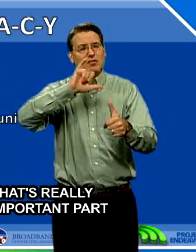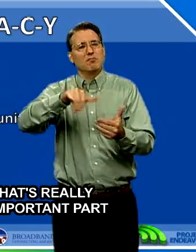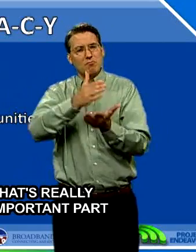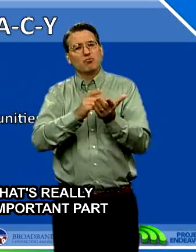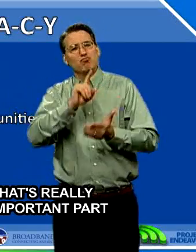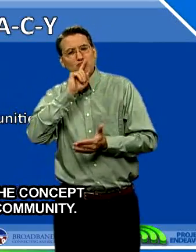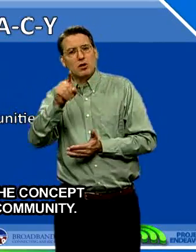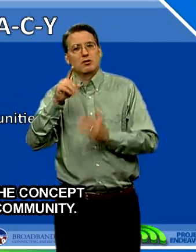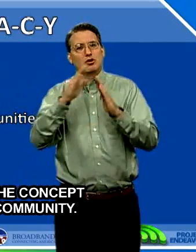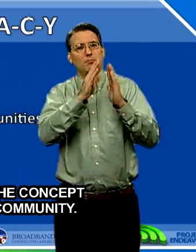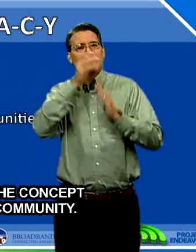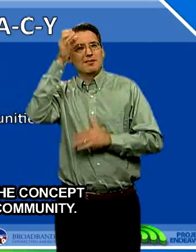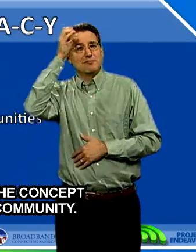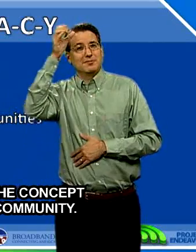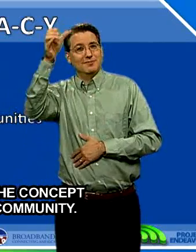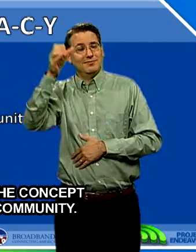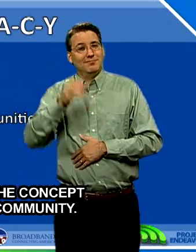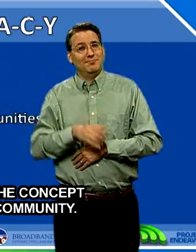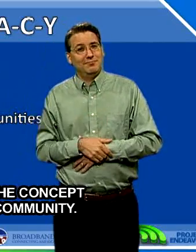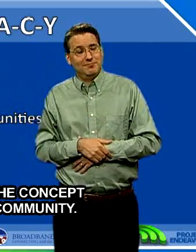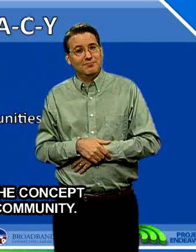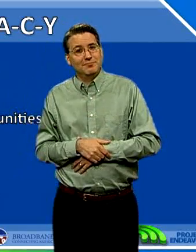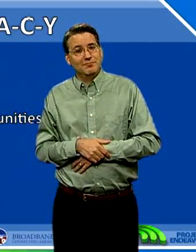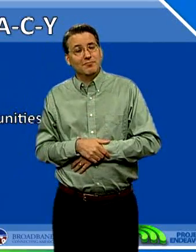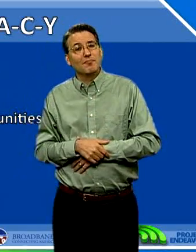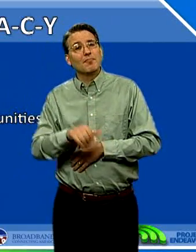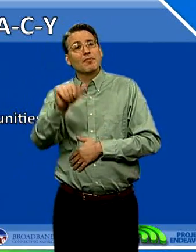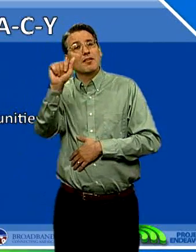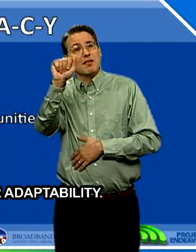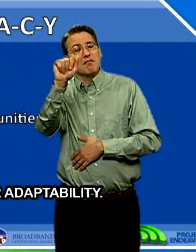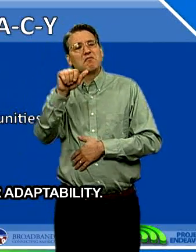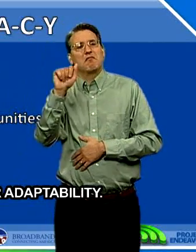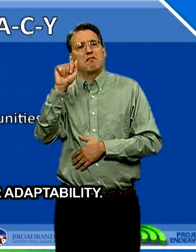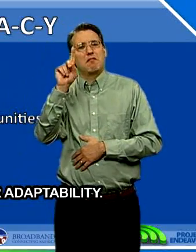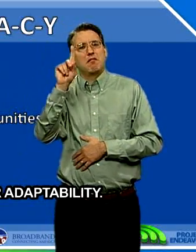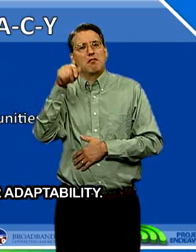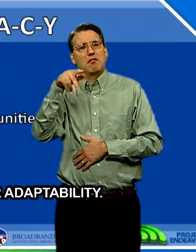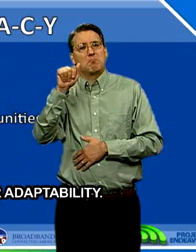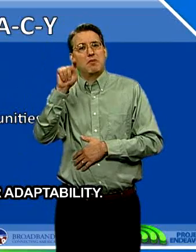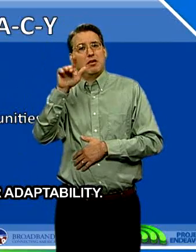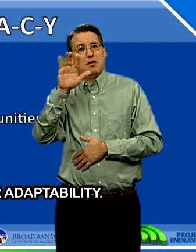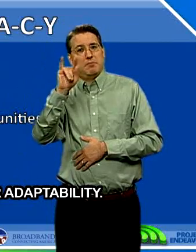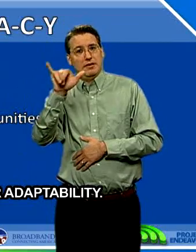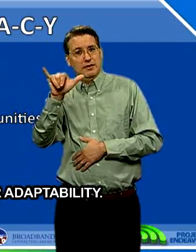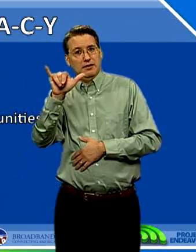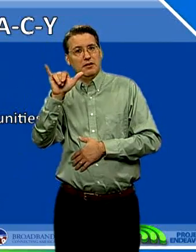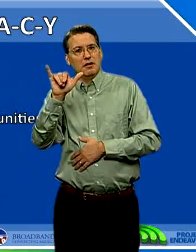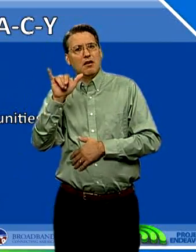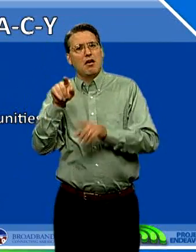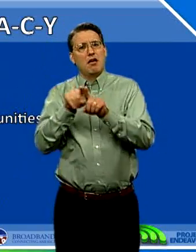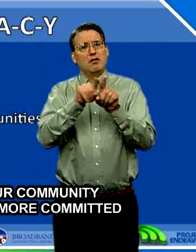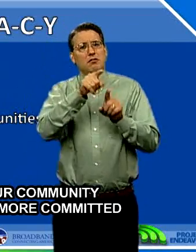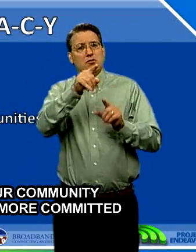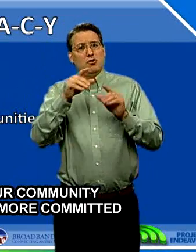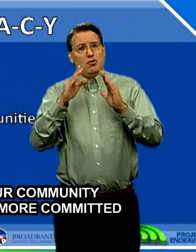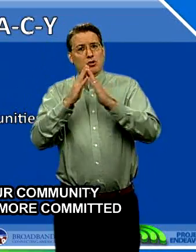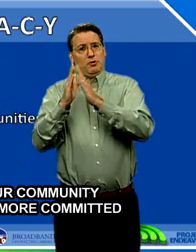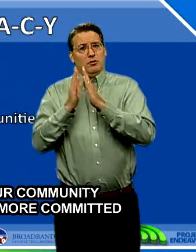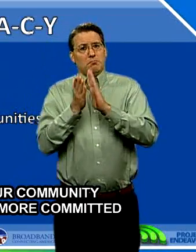important part of the concept of community. A is for adaptability. As your community